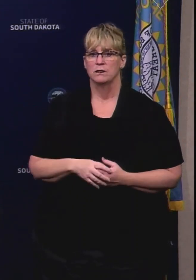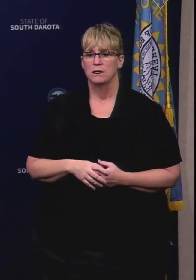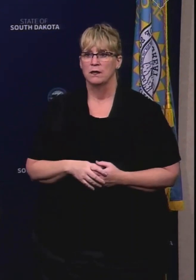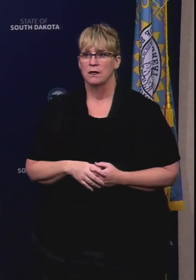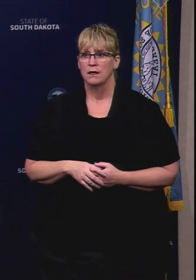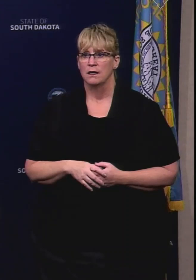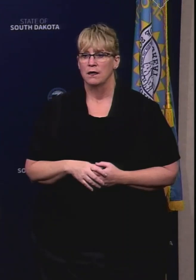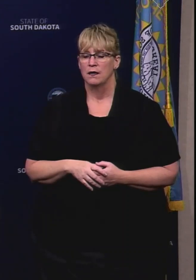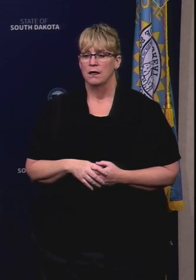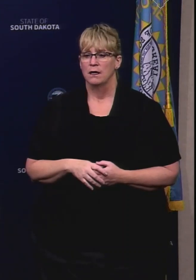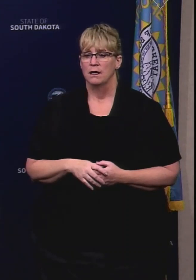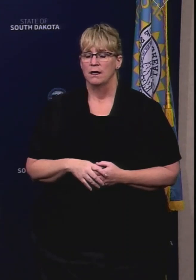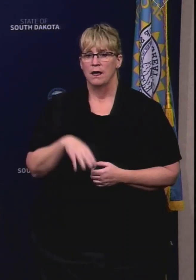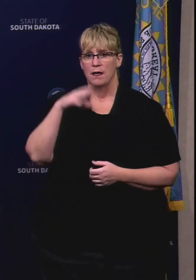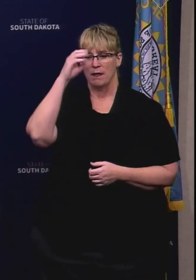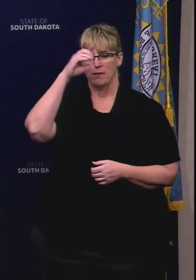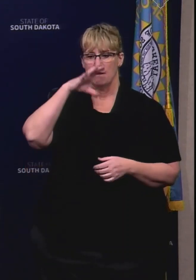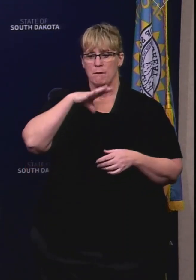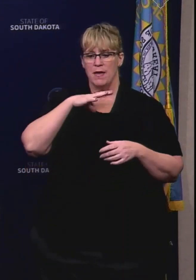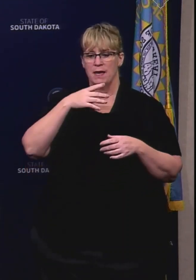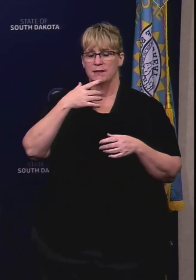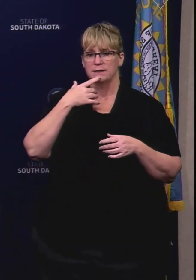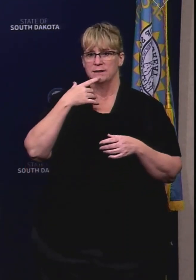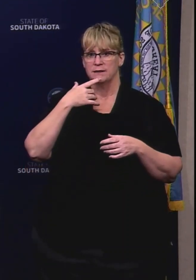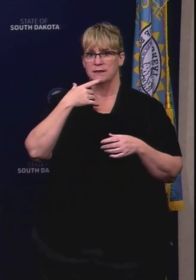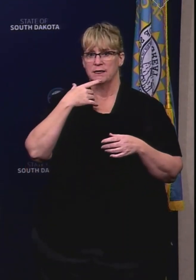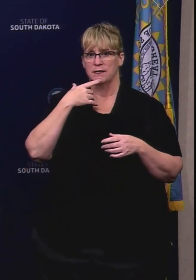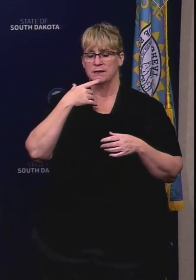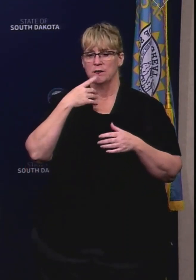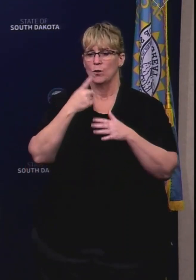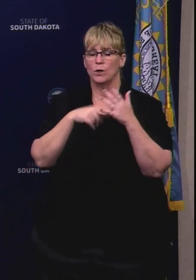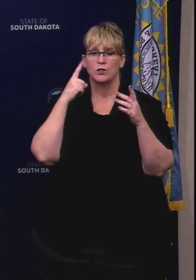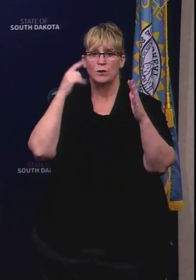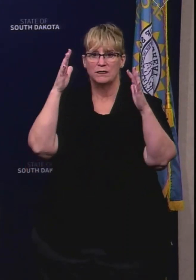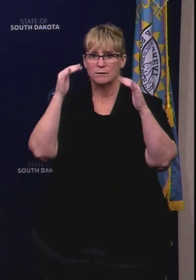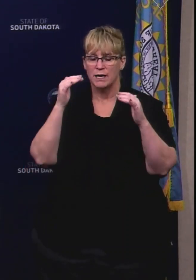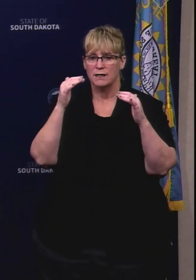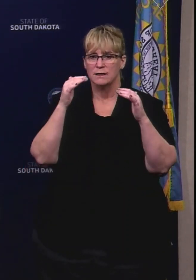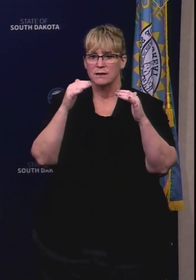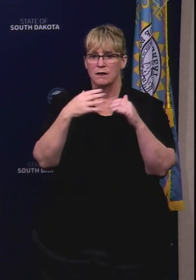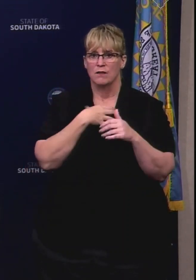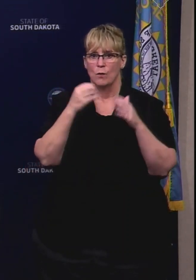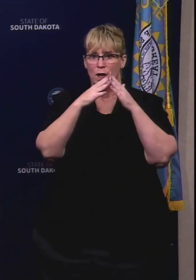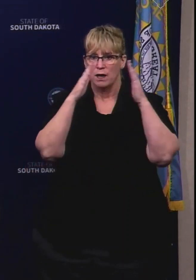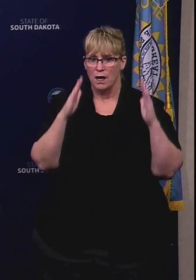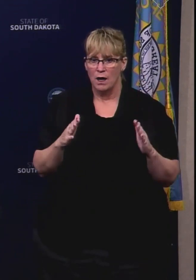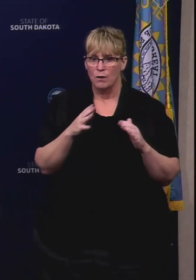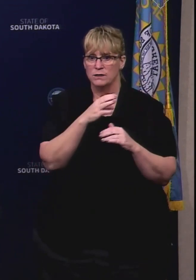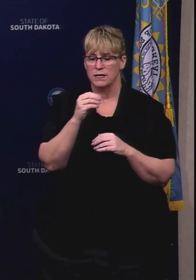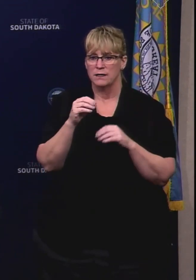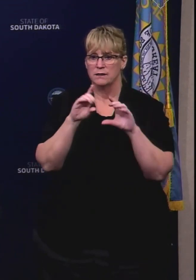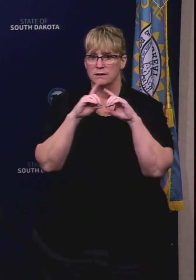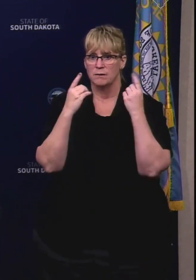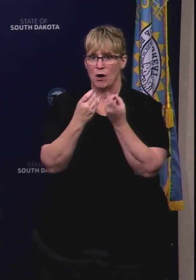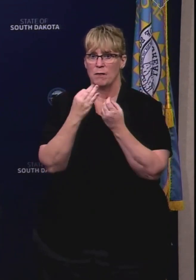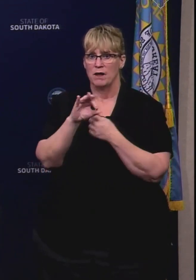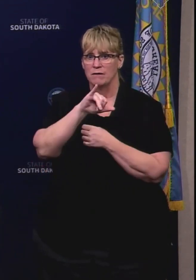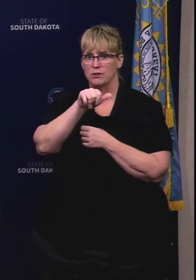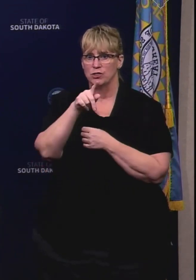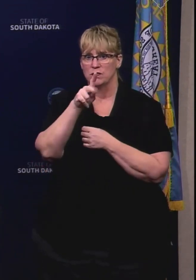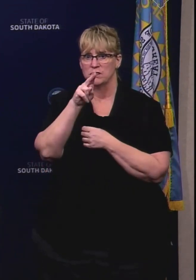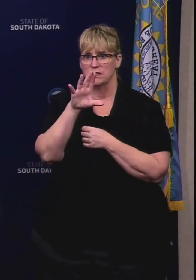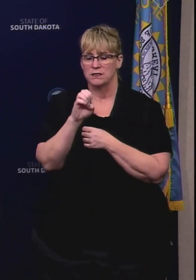do you expect the White House, DOJ, Interior, South Dakota's congressional delegation to do? That